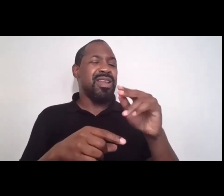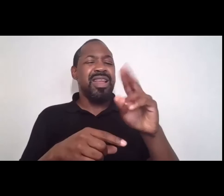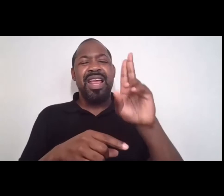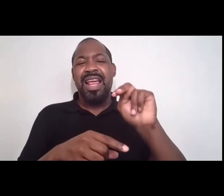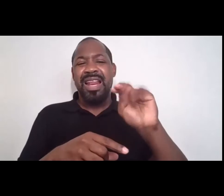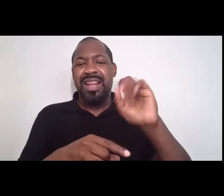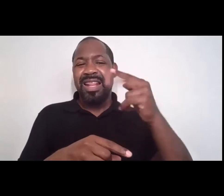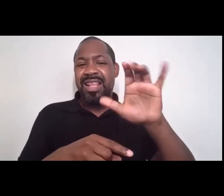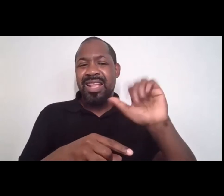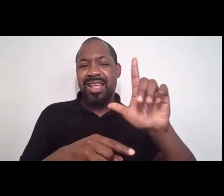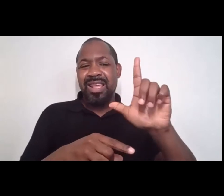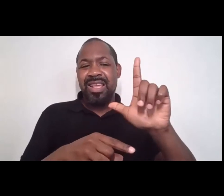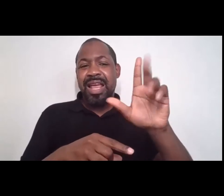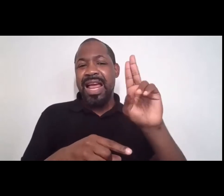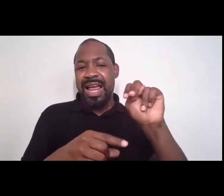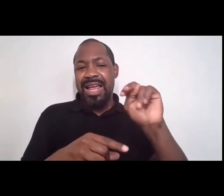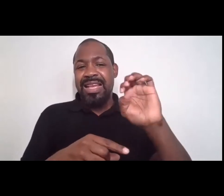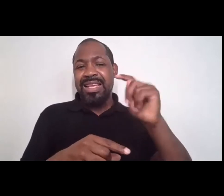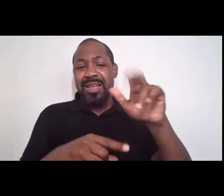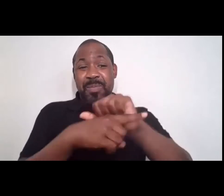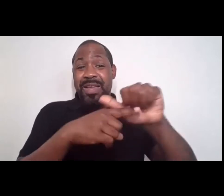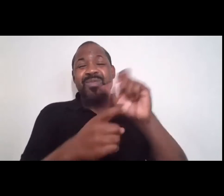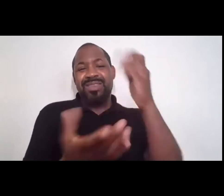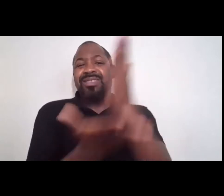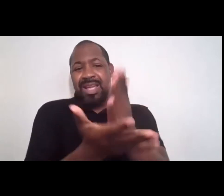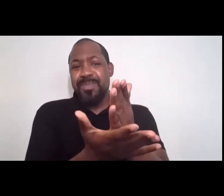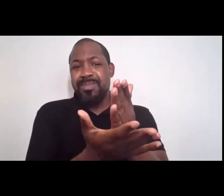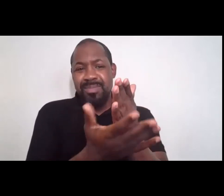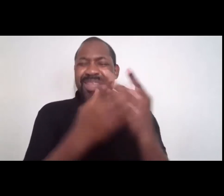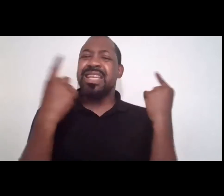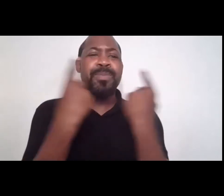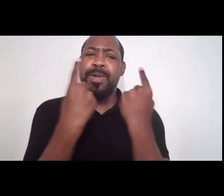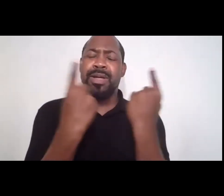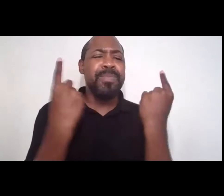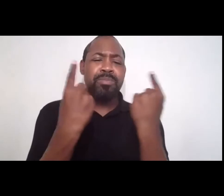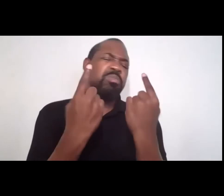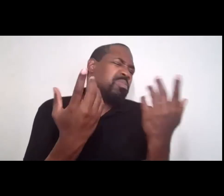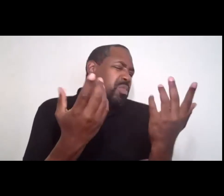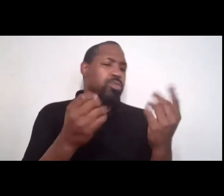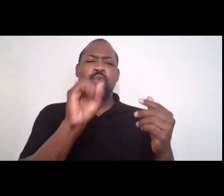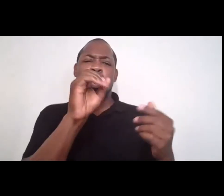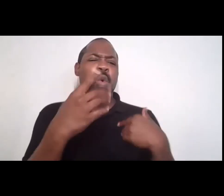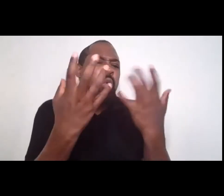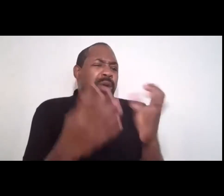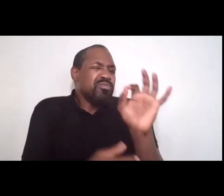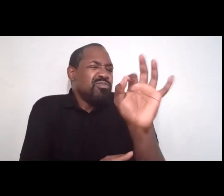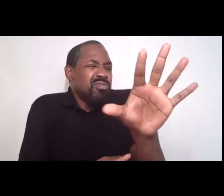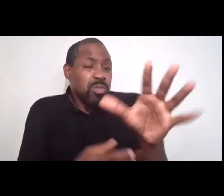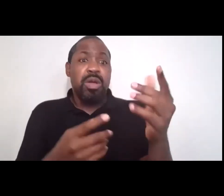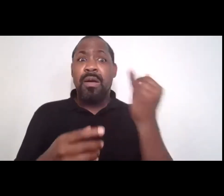in terms of saying basically it's unethical practices and that needs to stop. And so we're just, again, dipping our